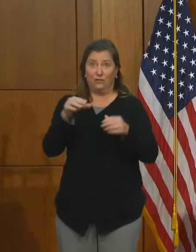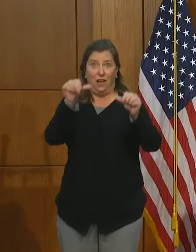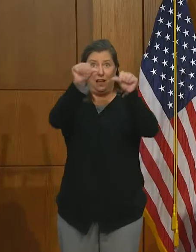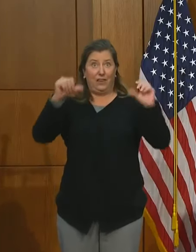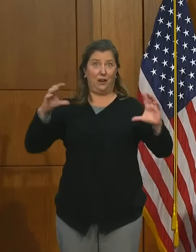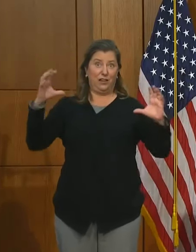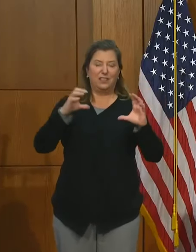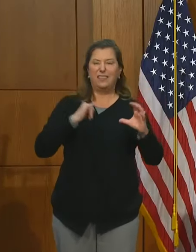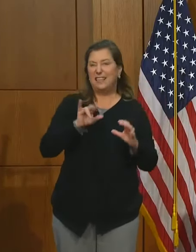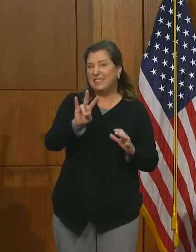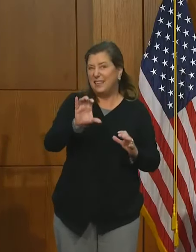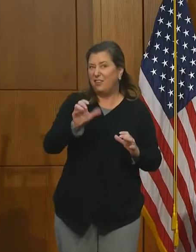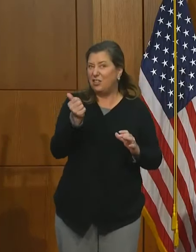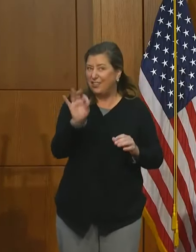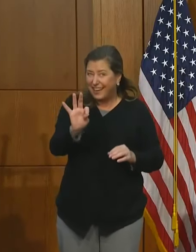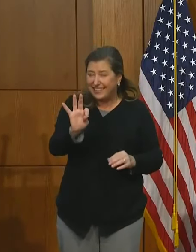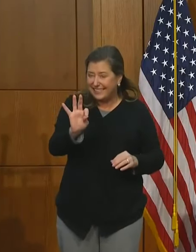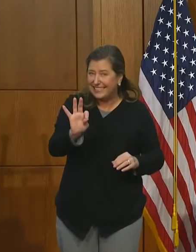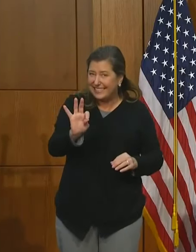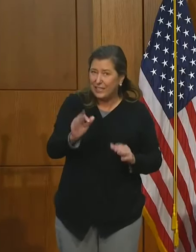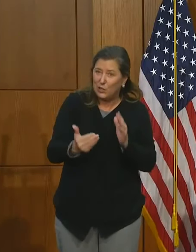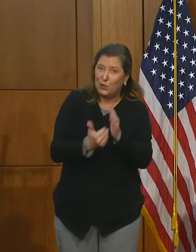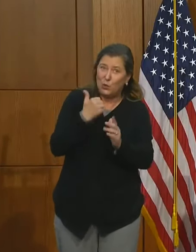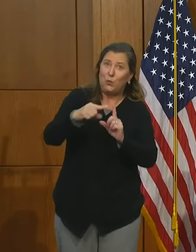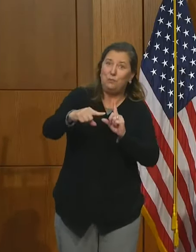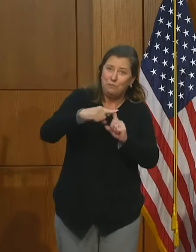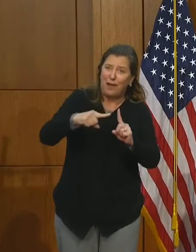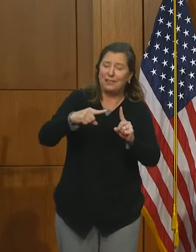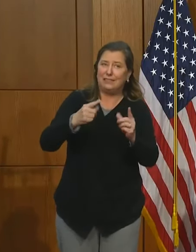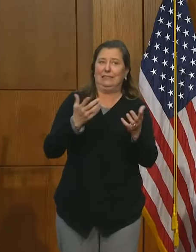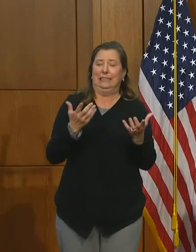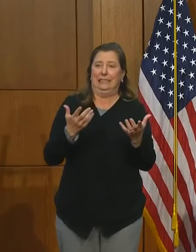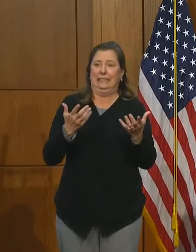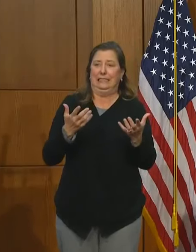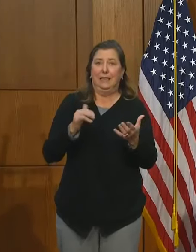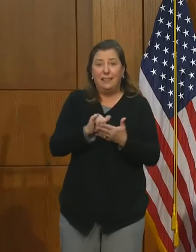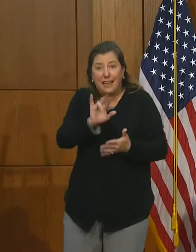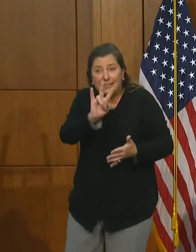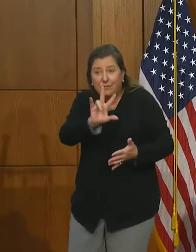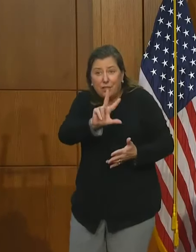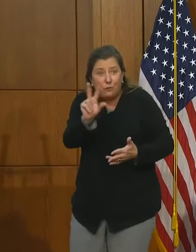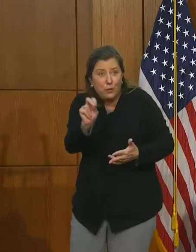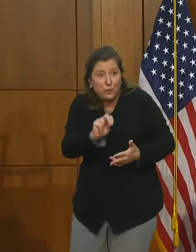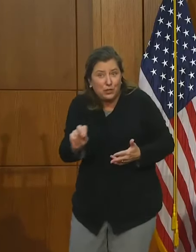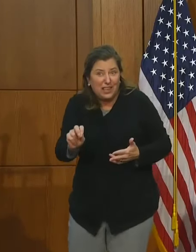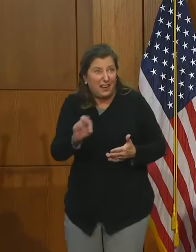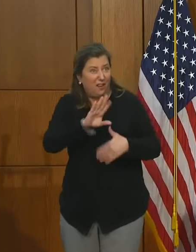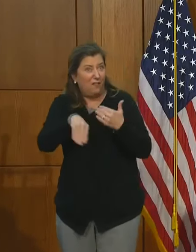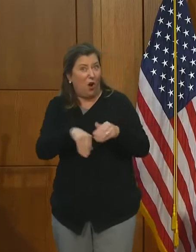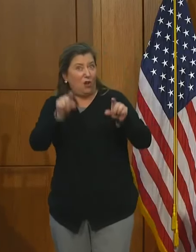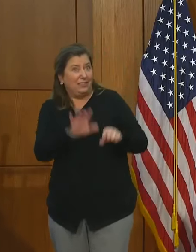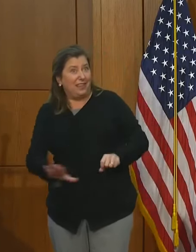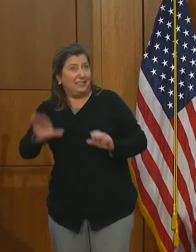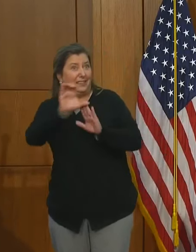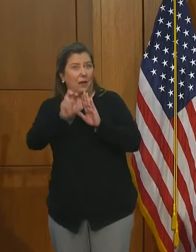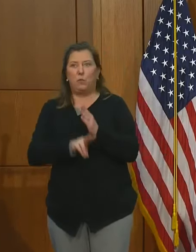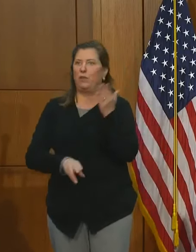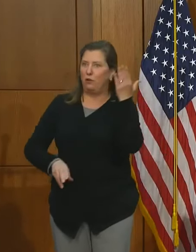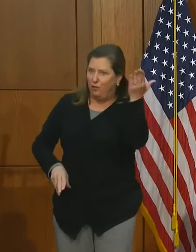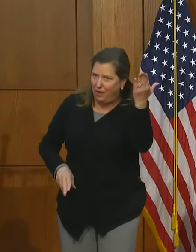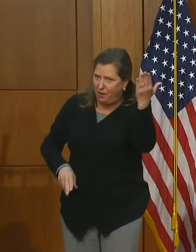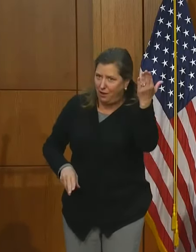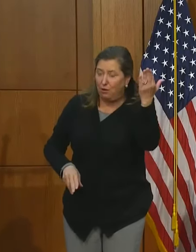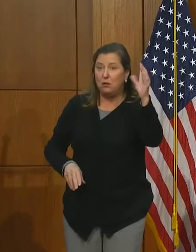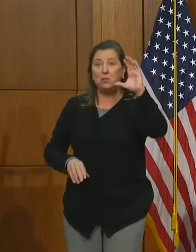for 719 new positive tests. That's 73% of all the new tests in the Commonwealth. The rest